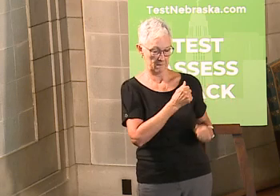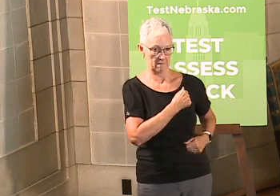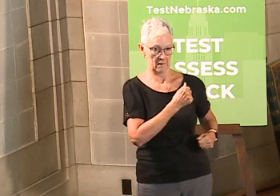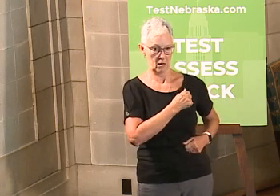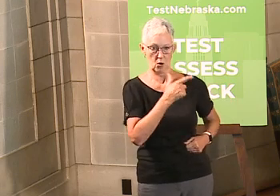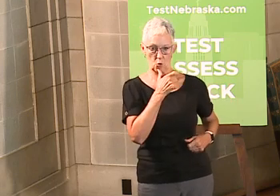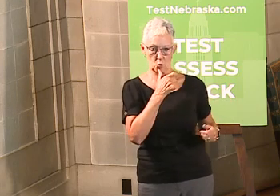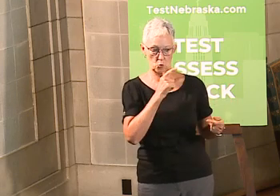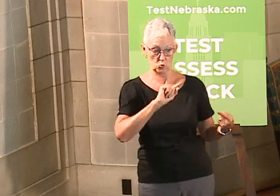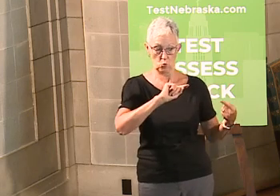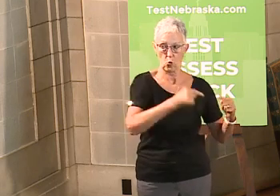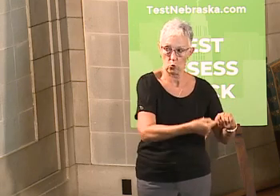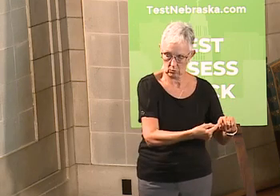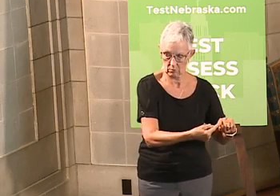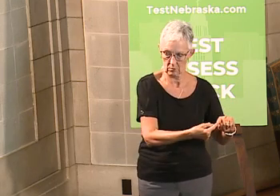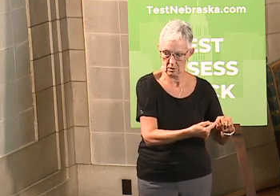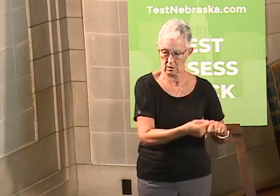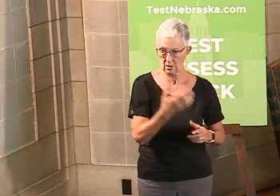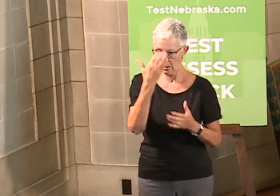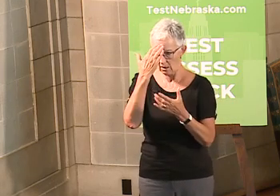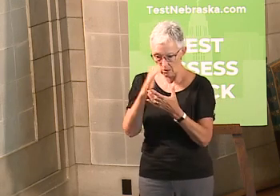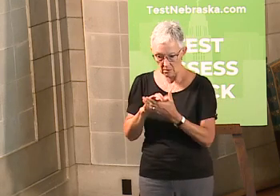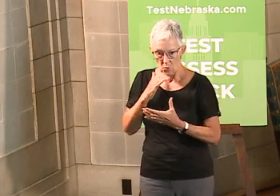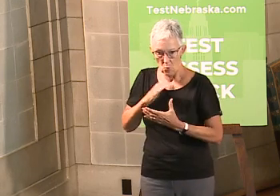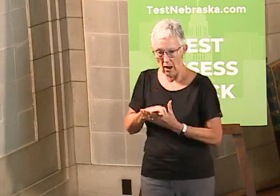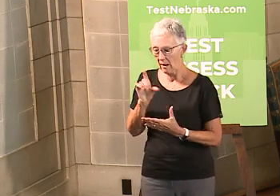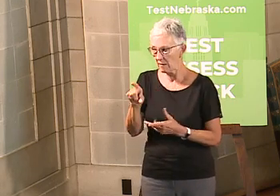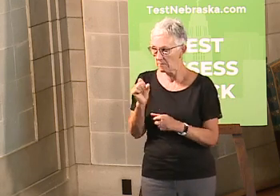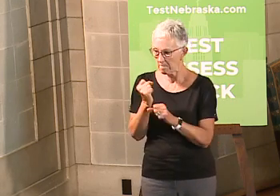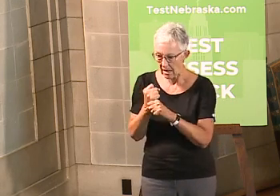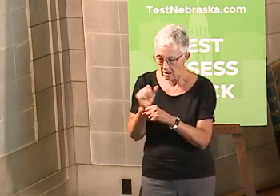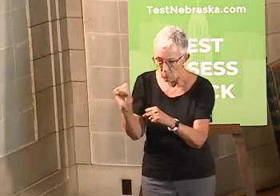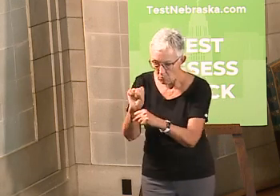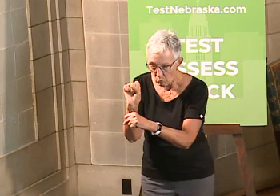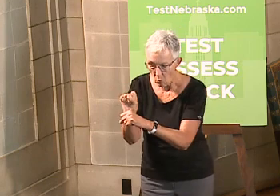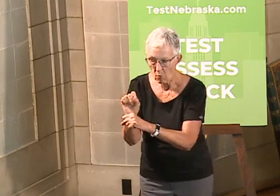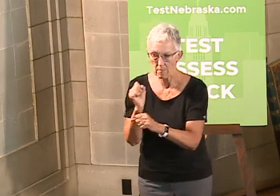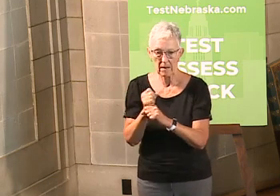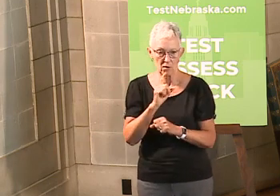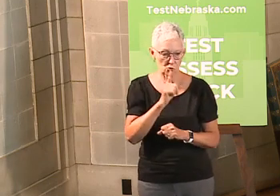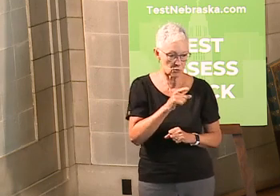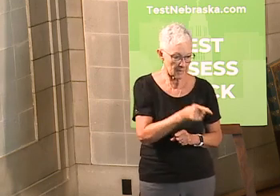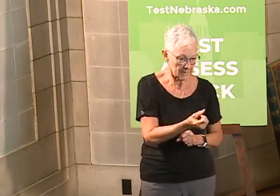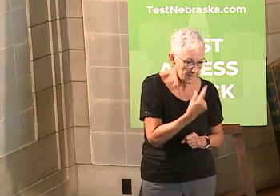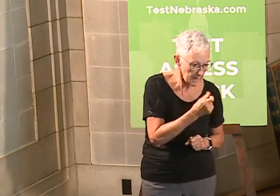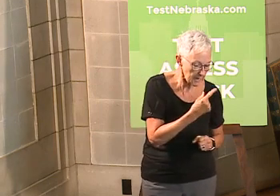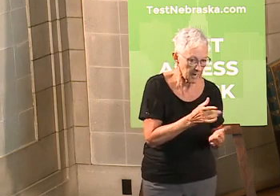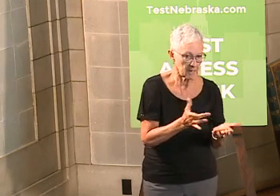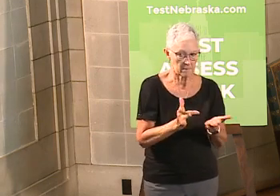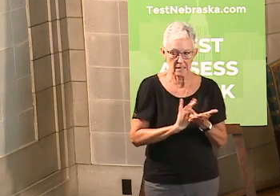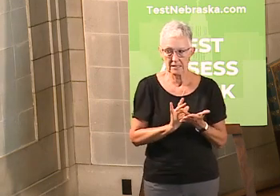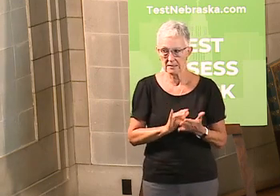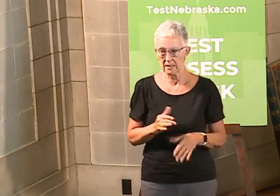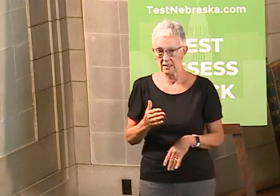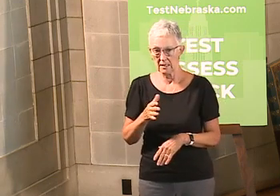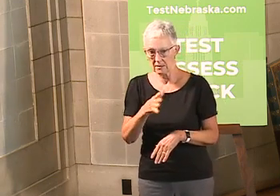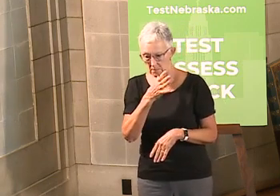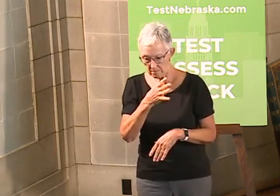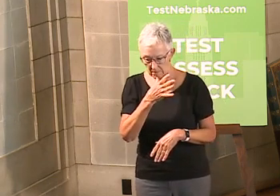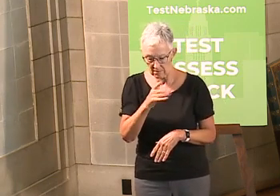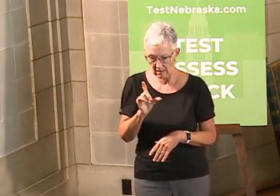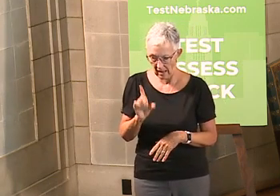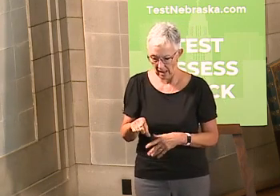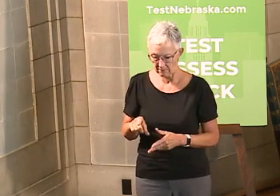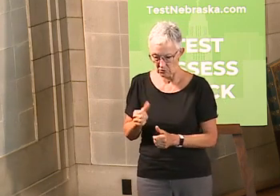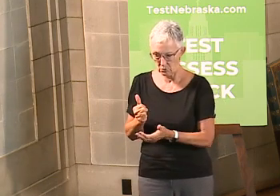It is the spouse who ensures appointments are made and medications are taken. the mother who stands behind her son as he